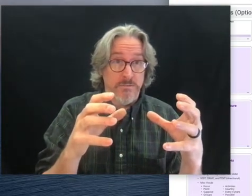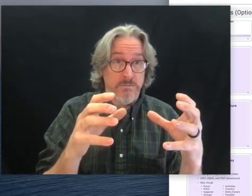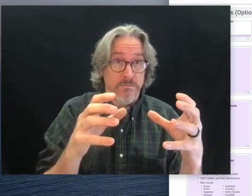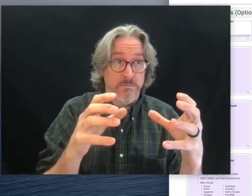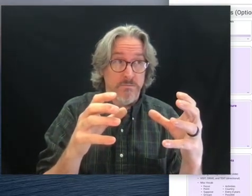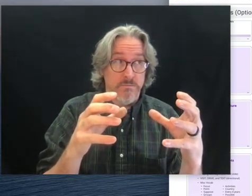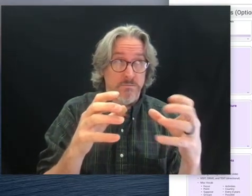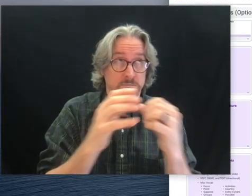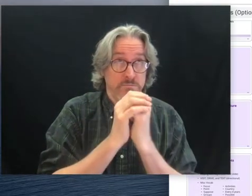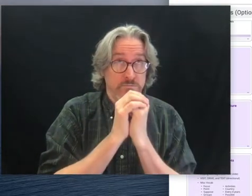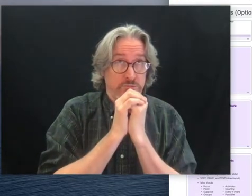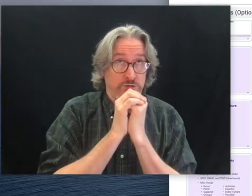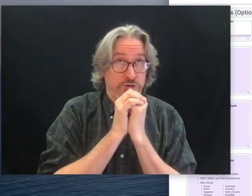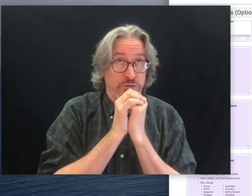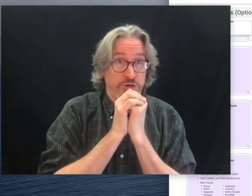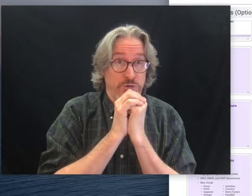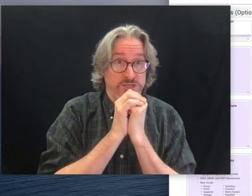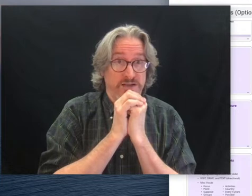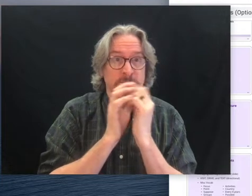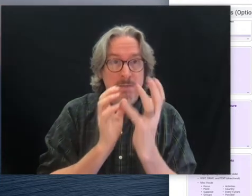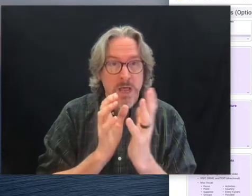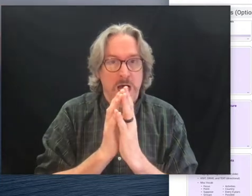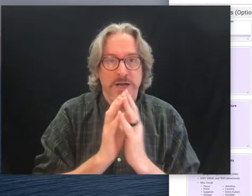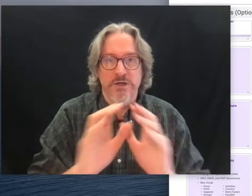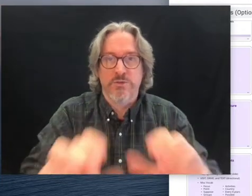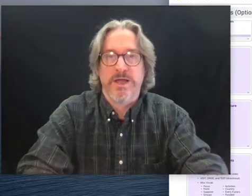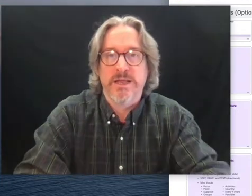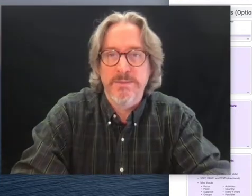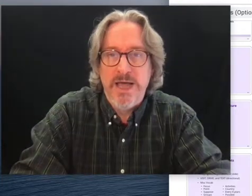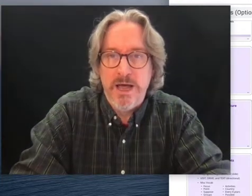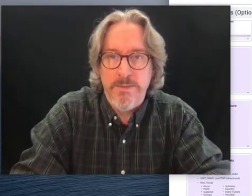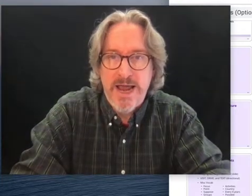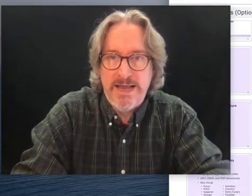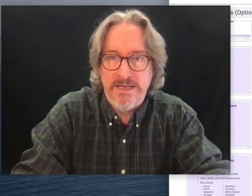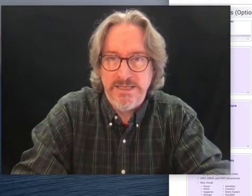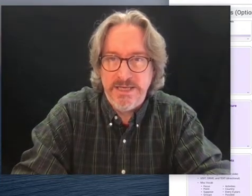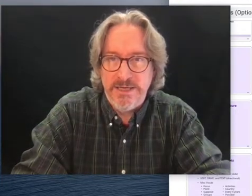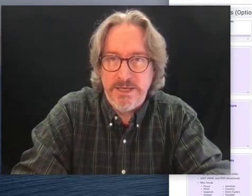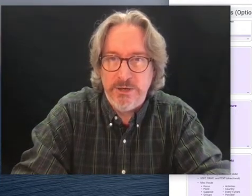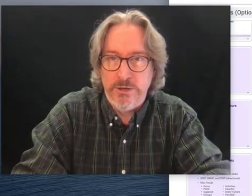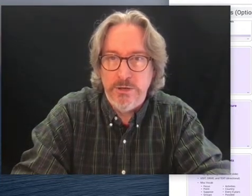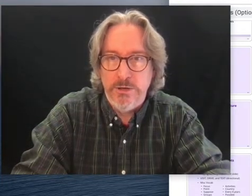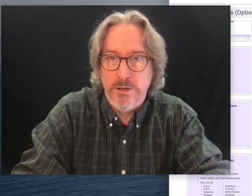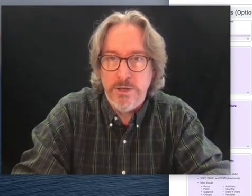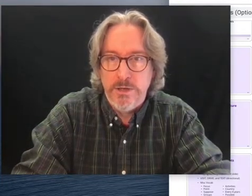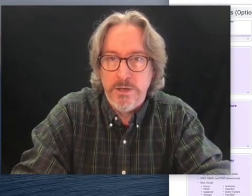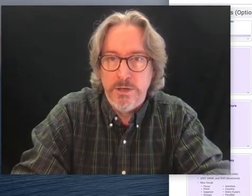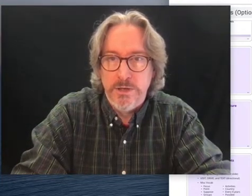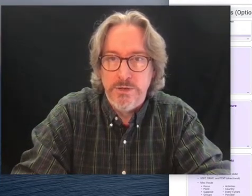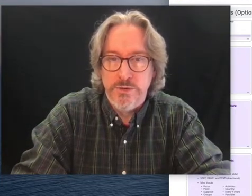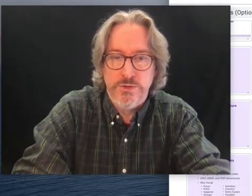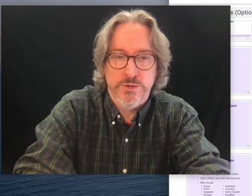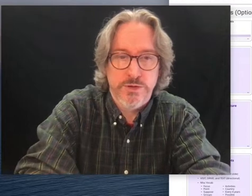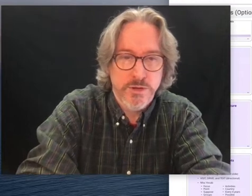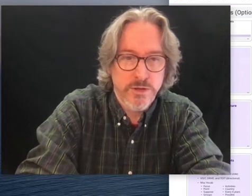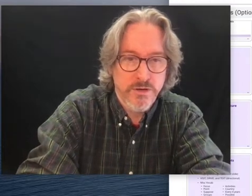um, to show stuff. Another way, and I'm going to add this in here.